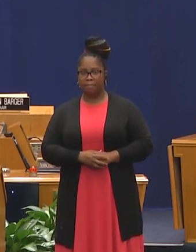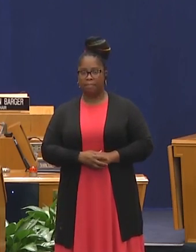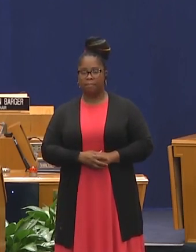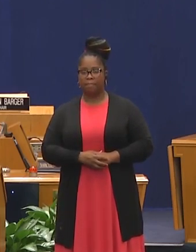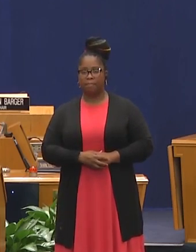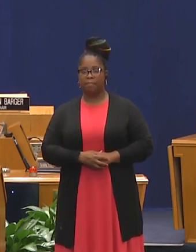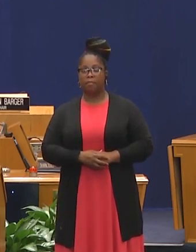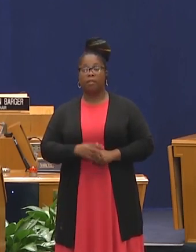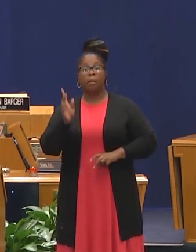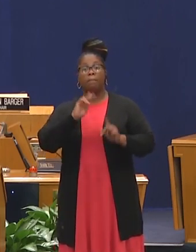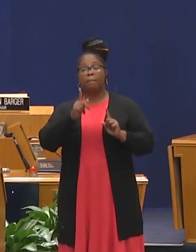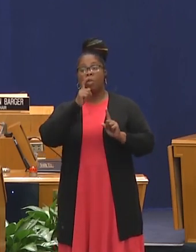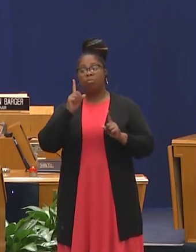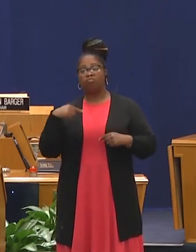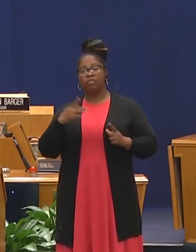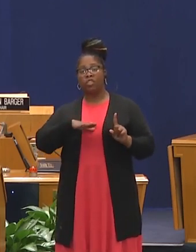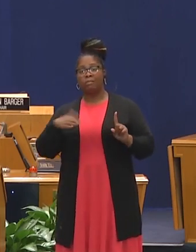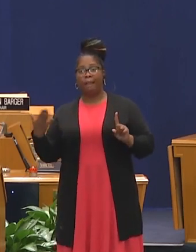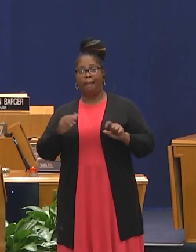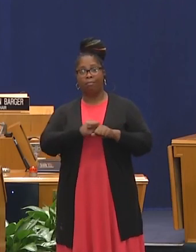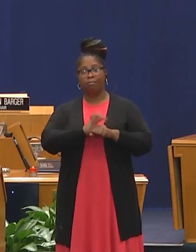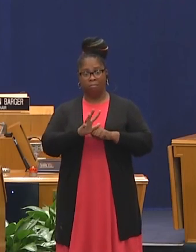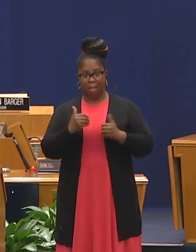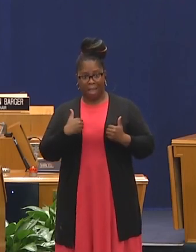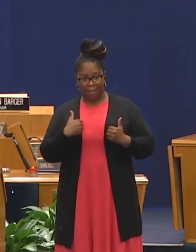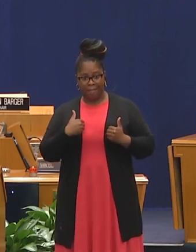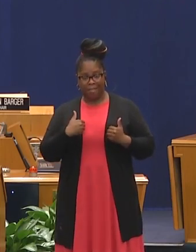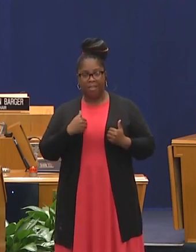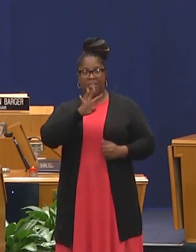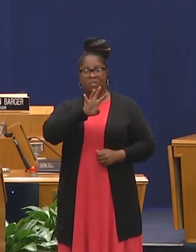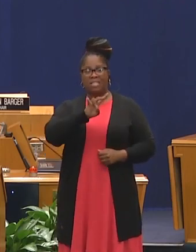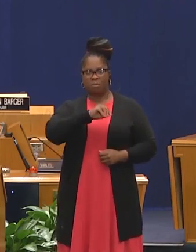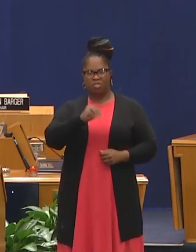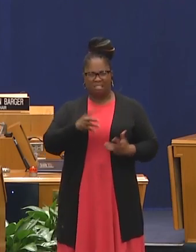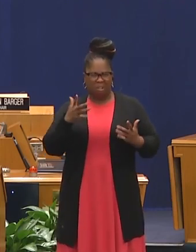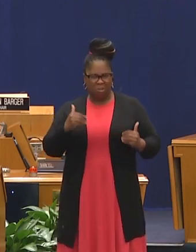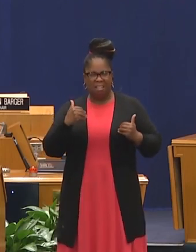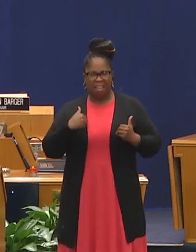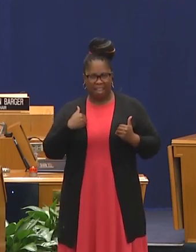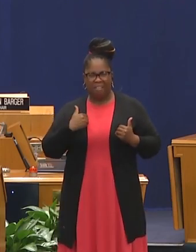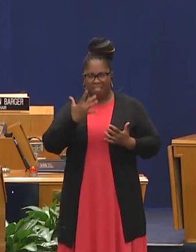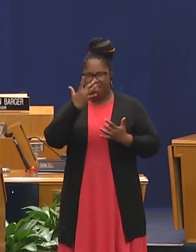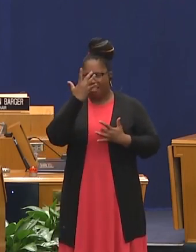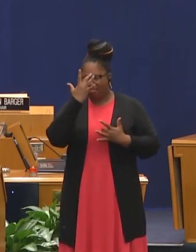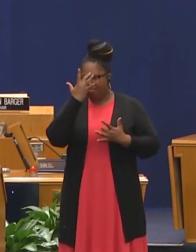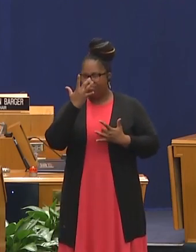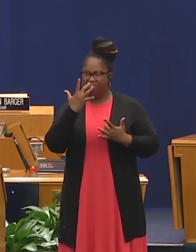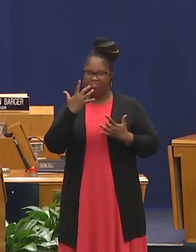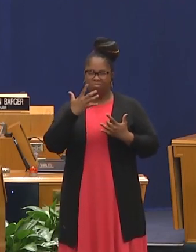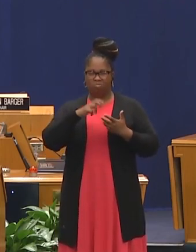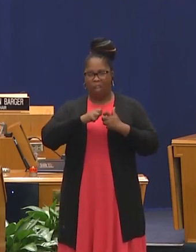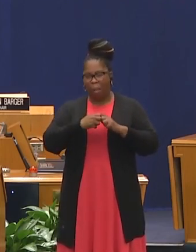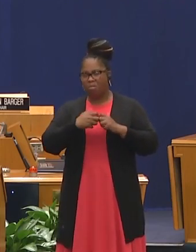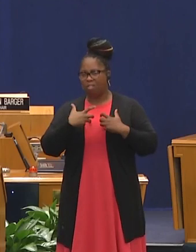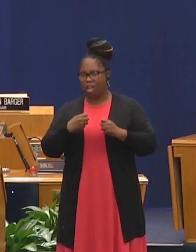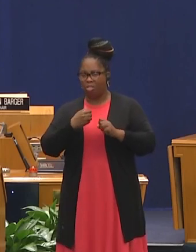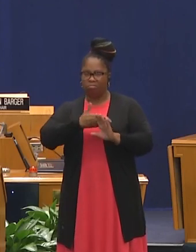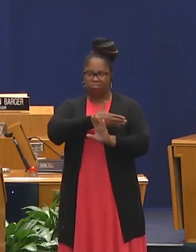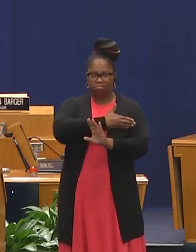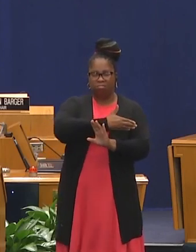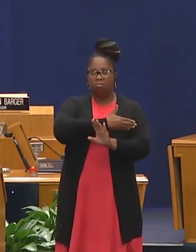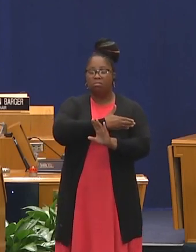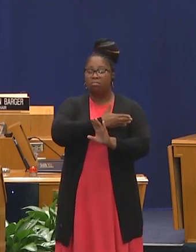87% of the people who have died from COVID-19 had underlying health conditions, reminding us of how important it is that we do everything we